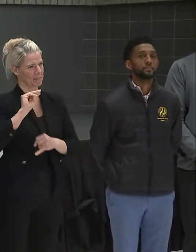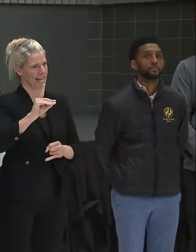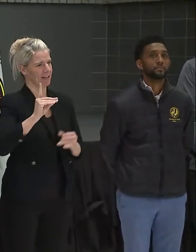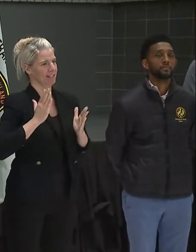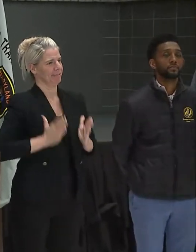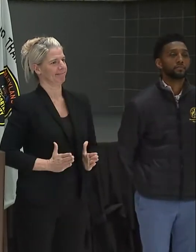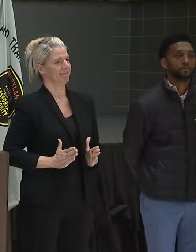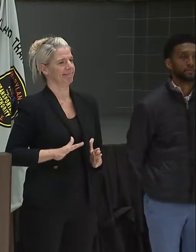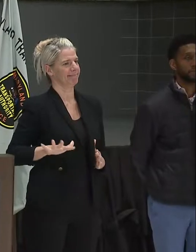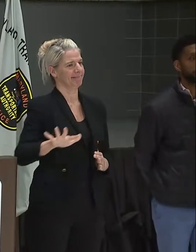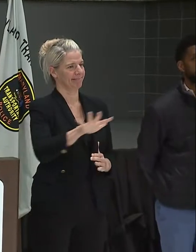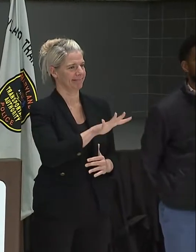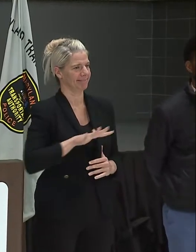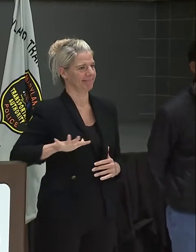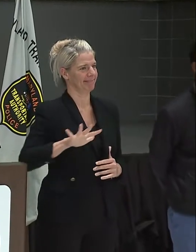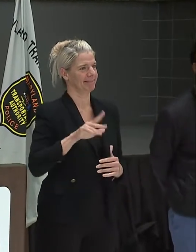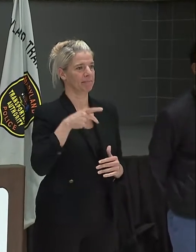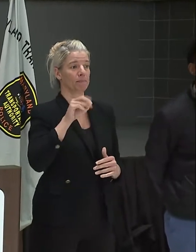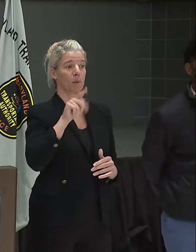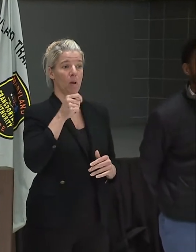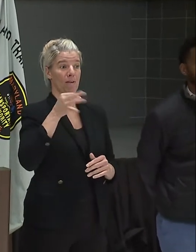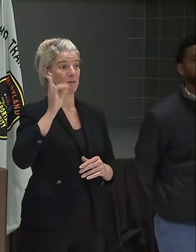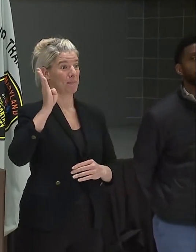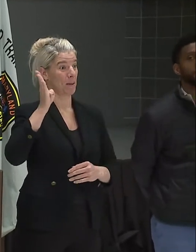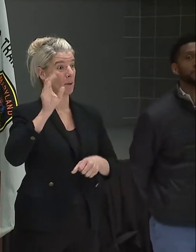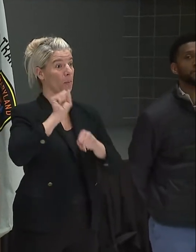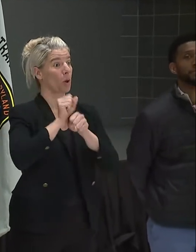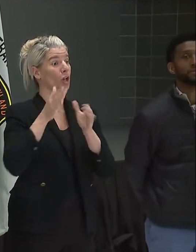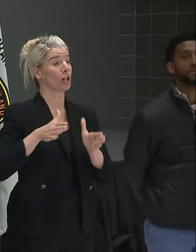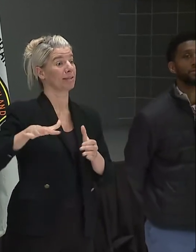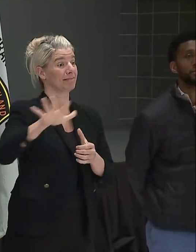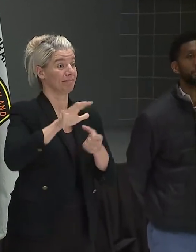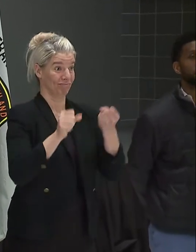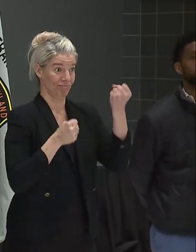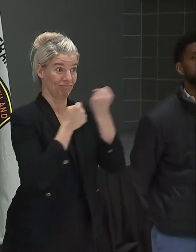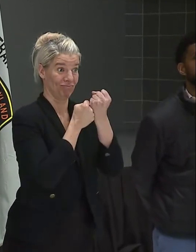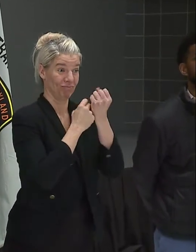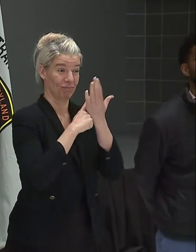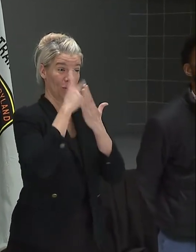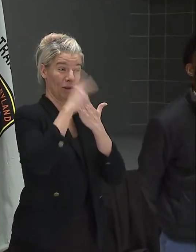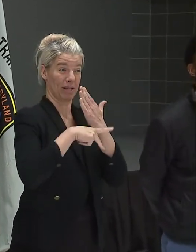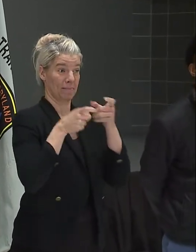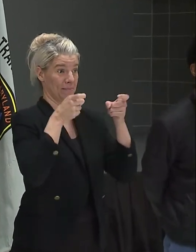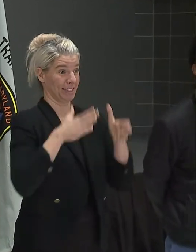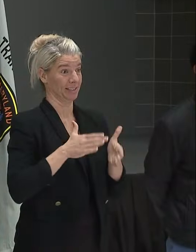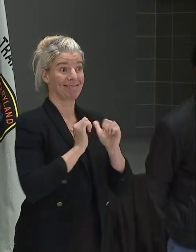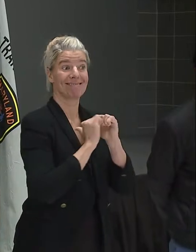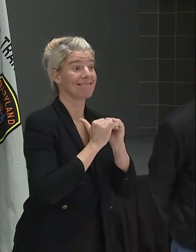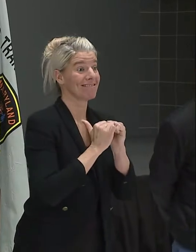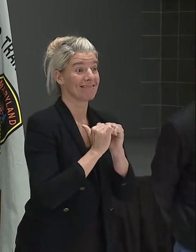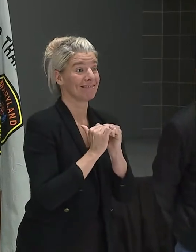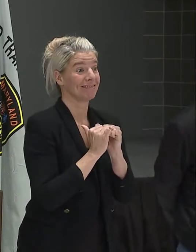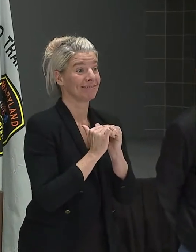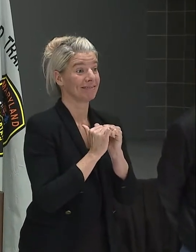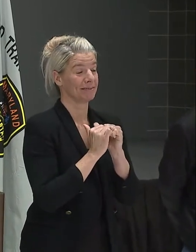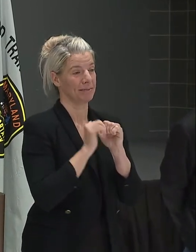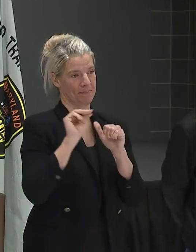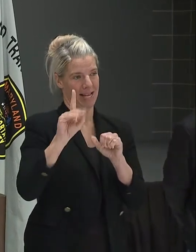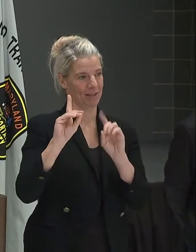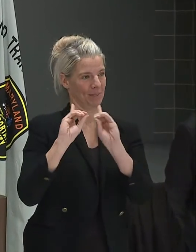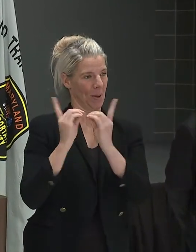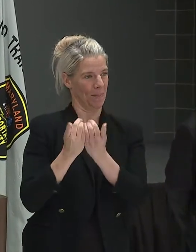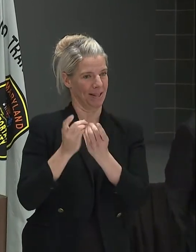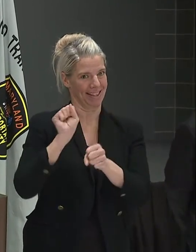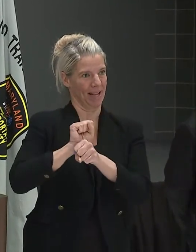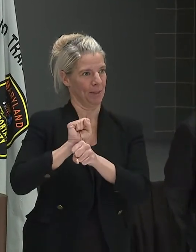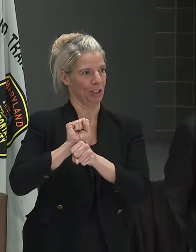of Baltimore Worker Support Program, and it will be administered also through the Maryland Department of Labor. This